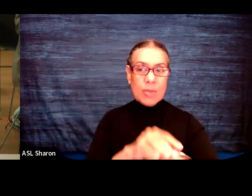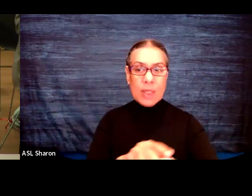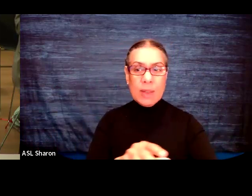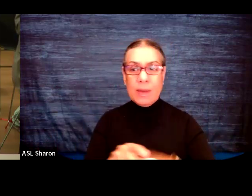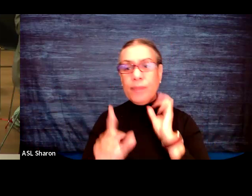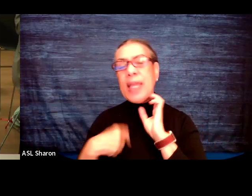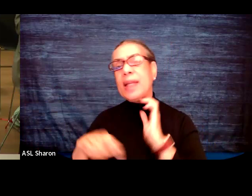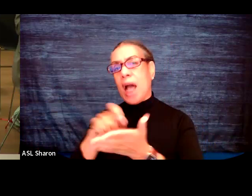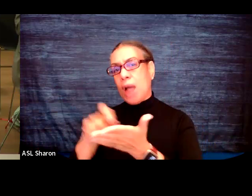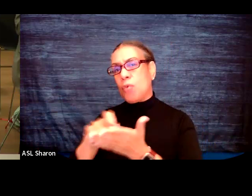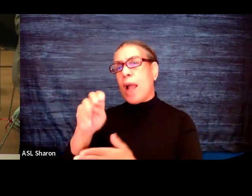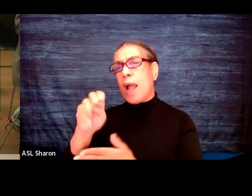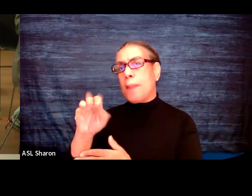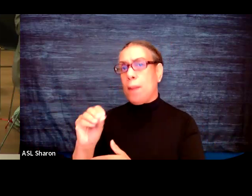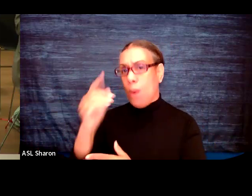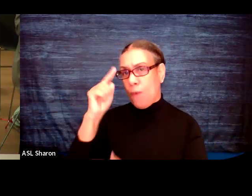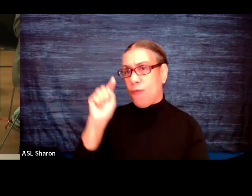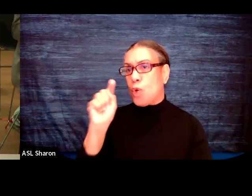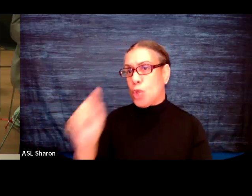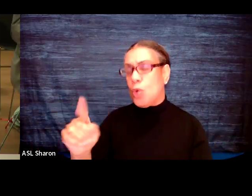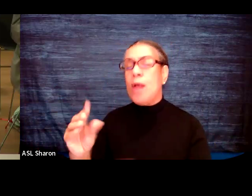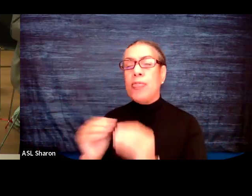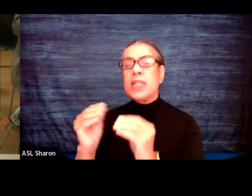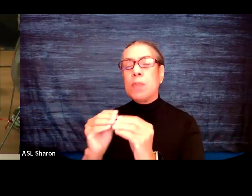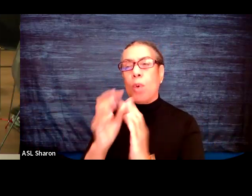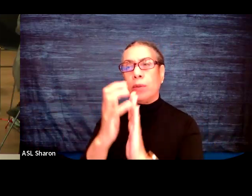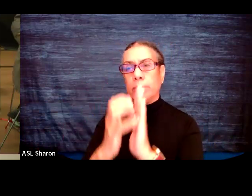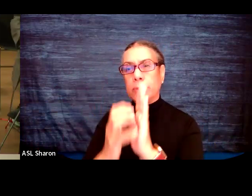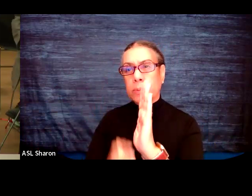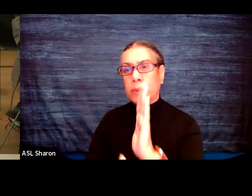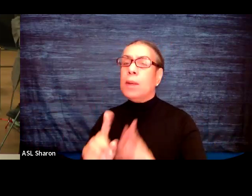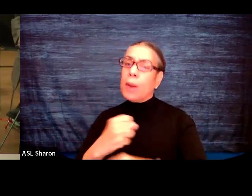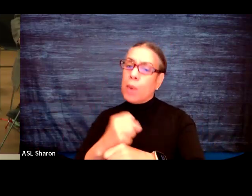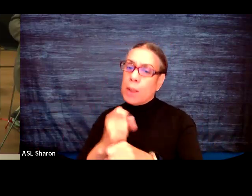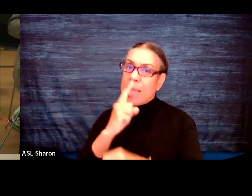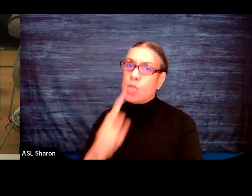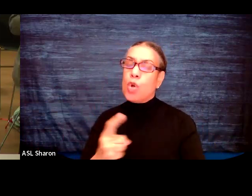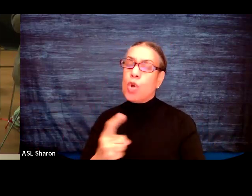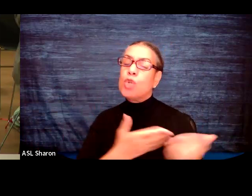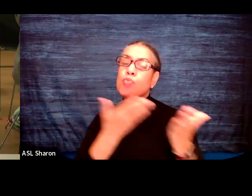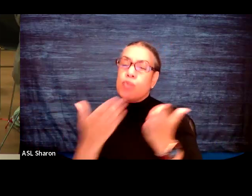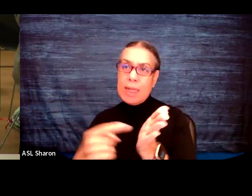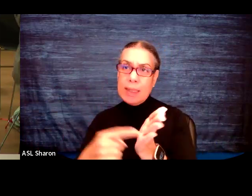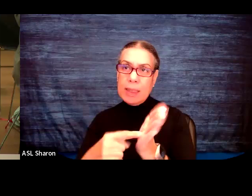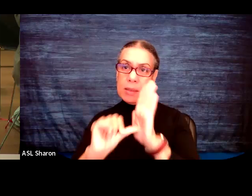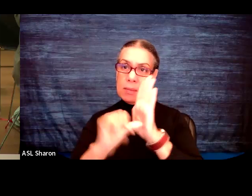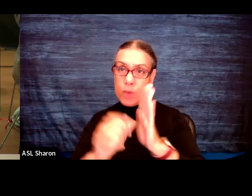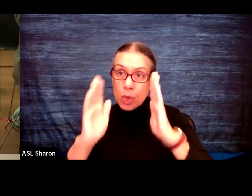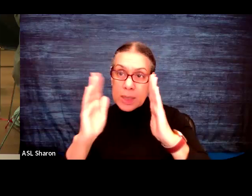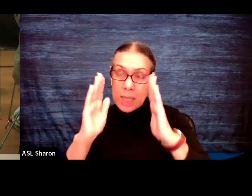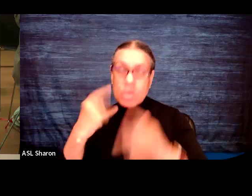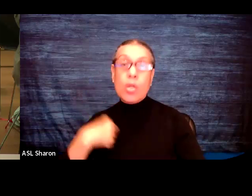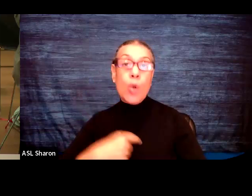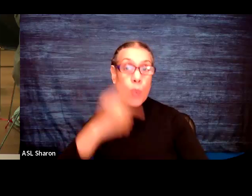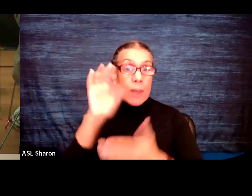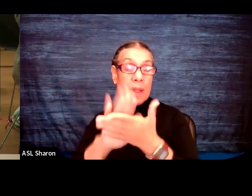a memo as well so that you have all this information. There's more to be reported, but we want to make sure that we put this issue at the highest of your priority, because we do believe